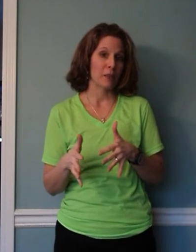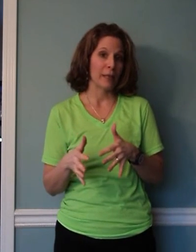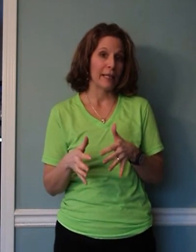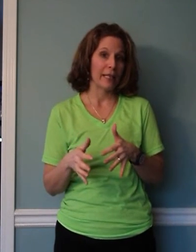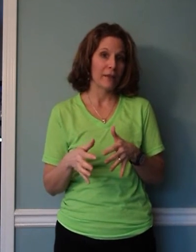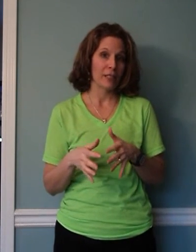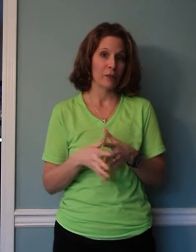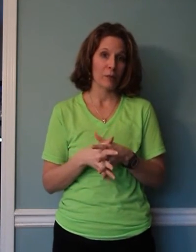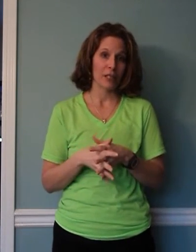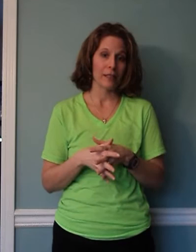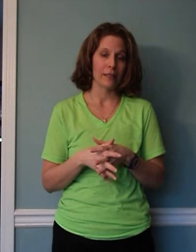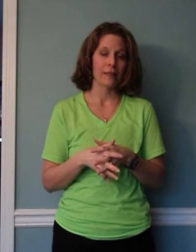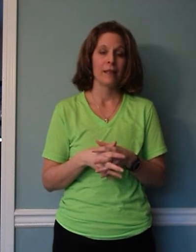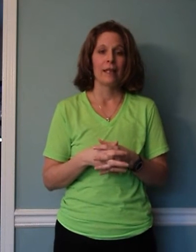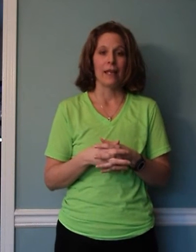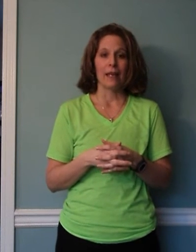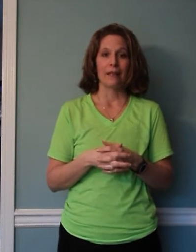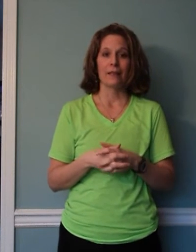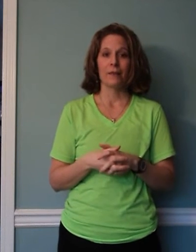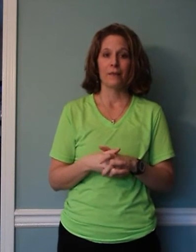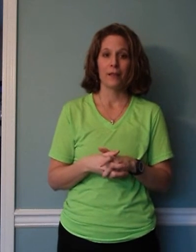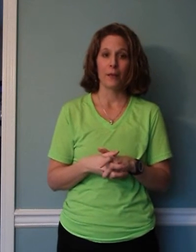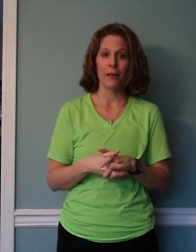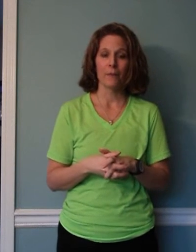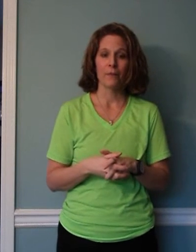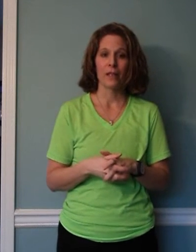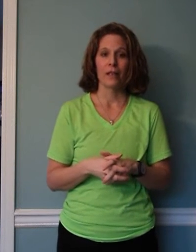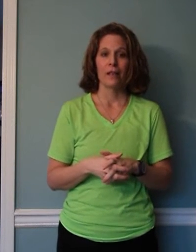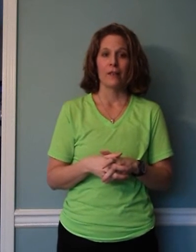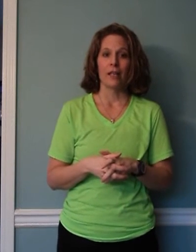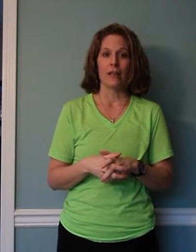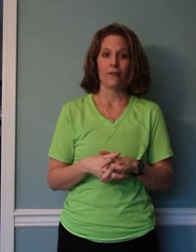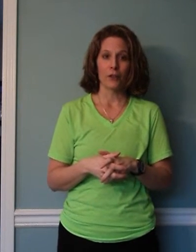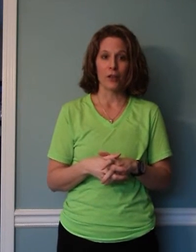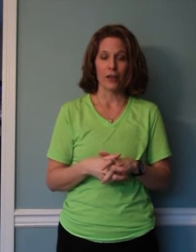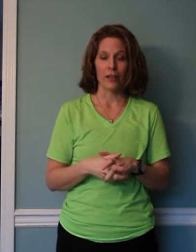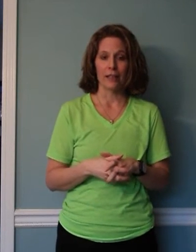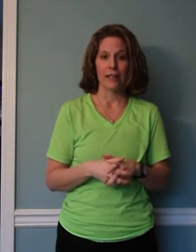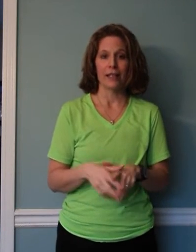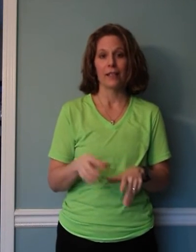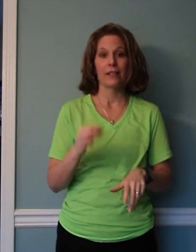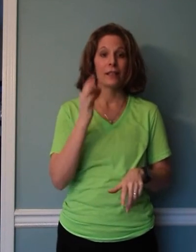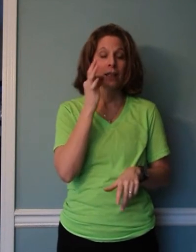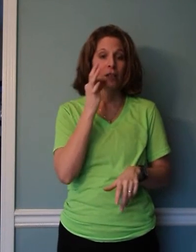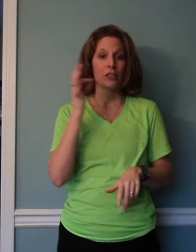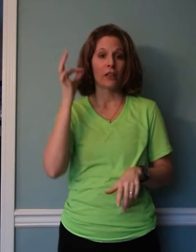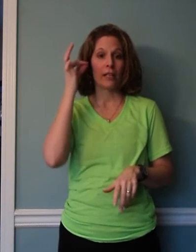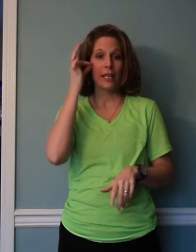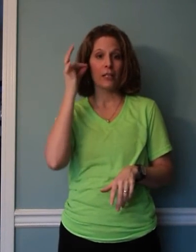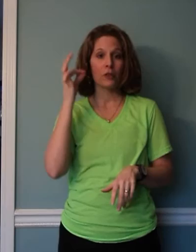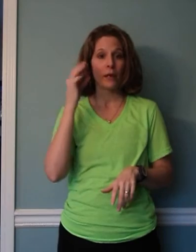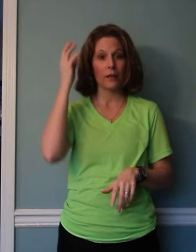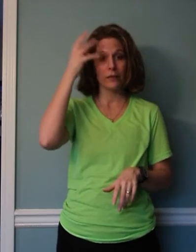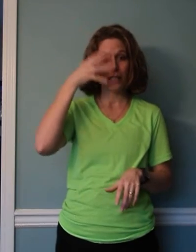explaining any of the descriptions. And here we go. The first card is Cherokee Trail of